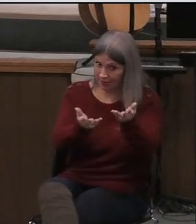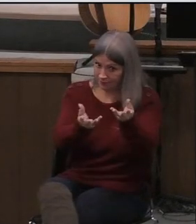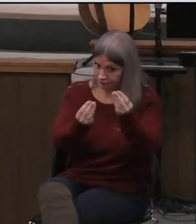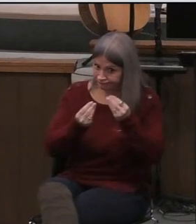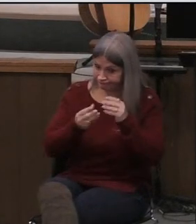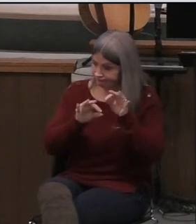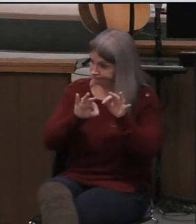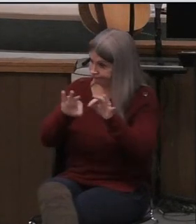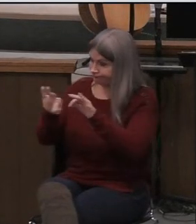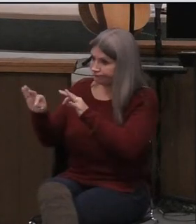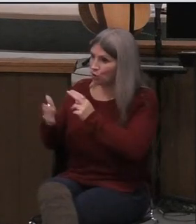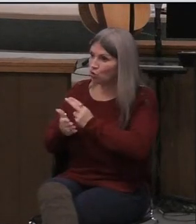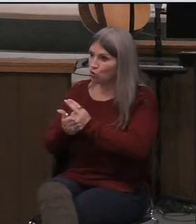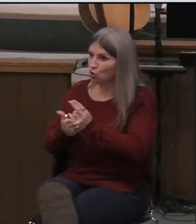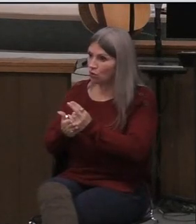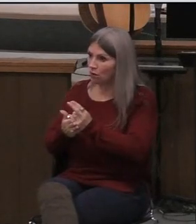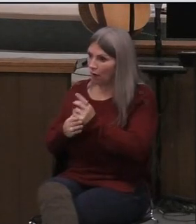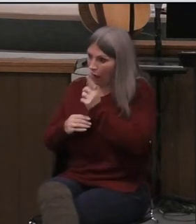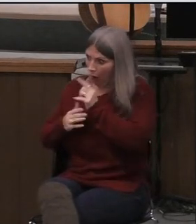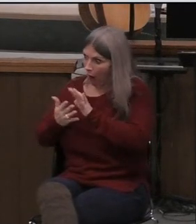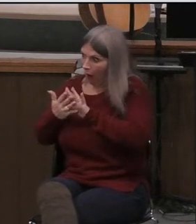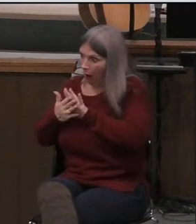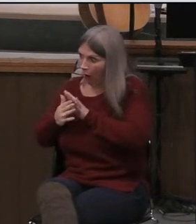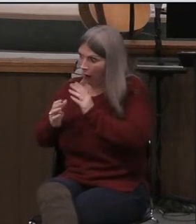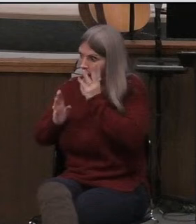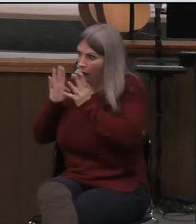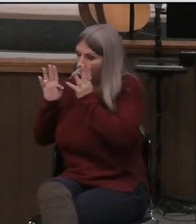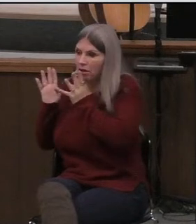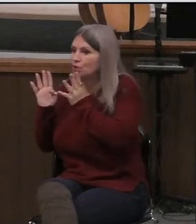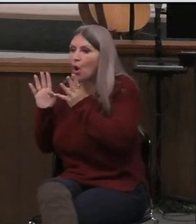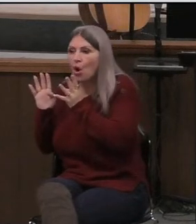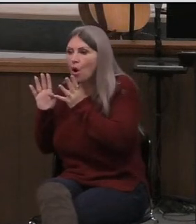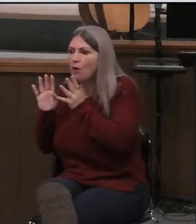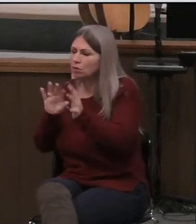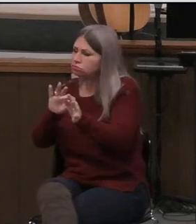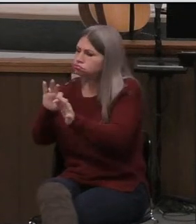can't preach a false Jesus.